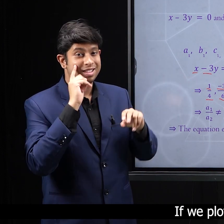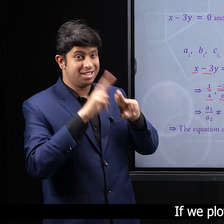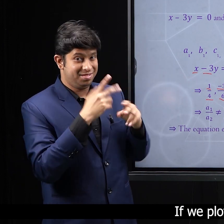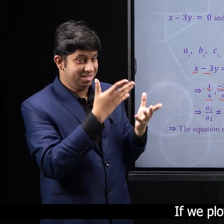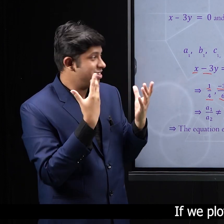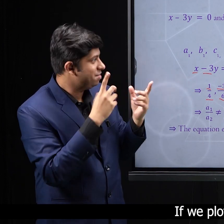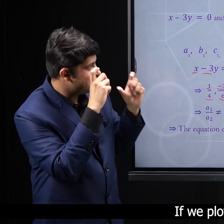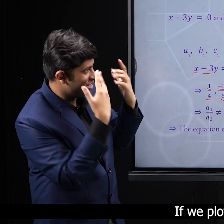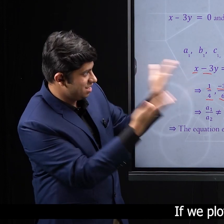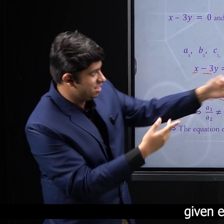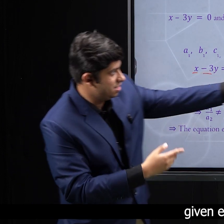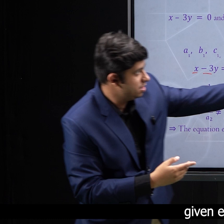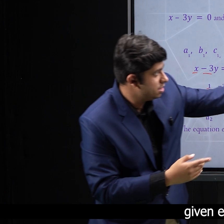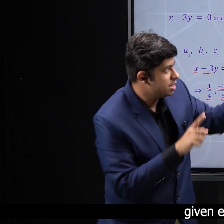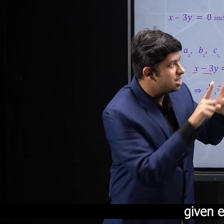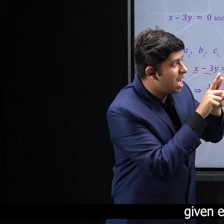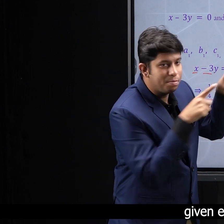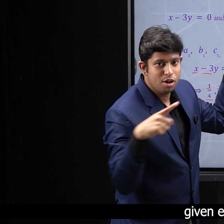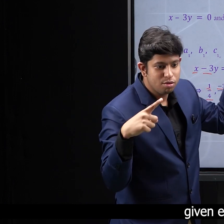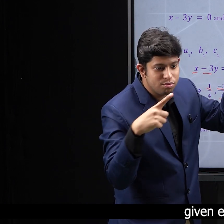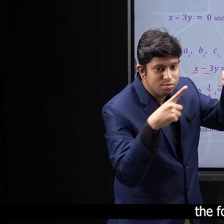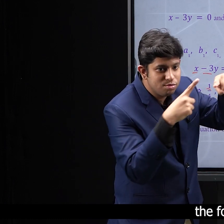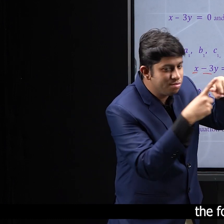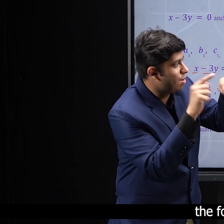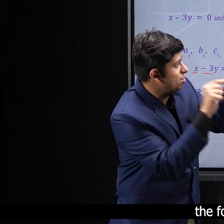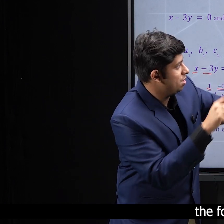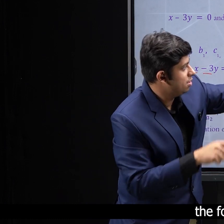If we plot the graph for the given equations, we get the following graph.